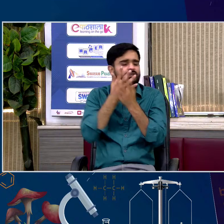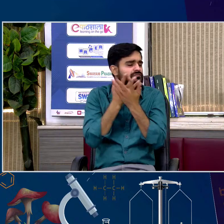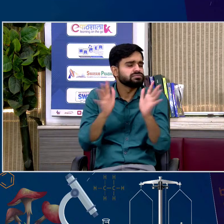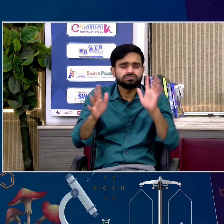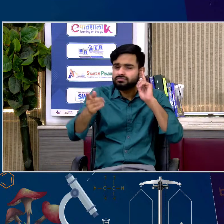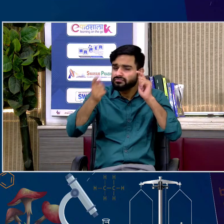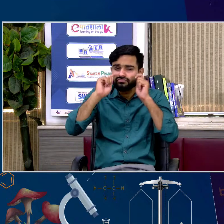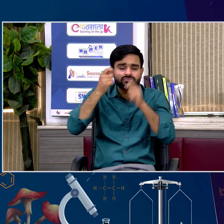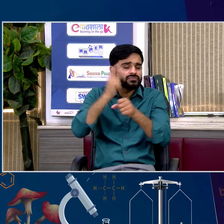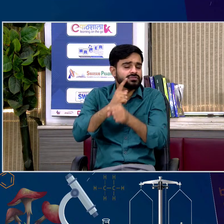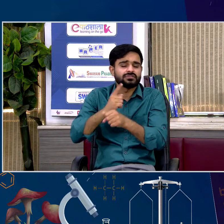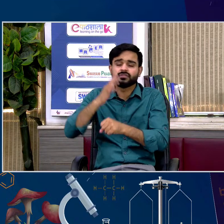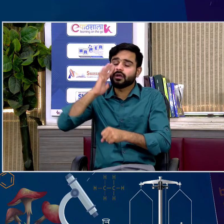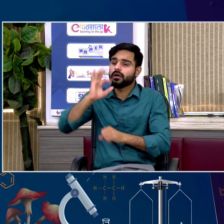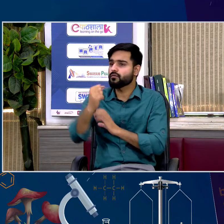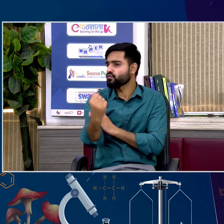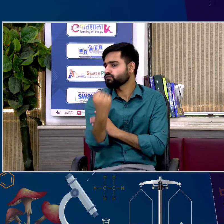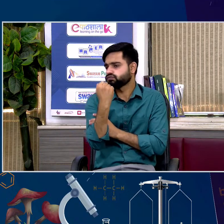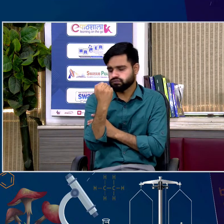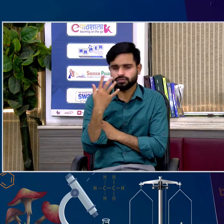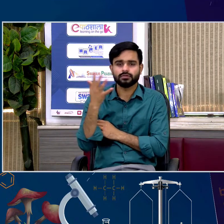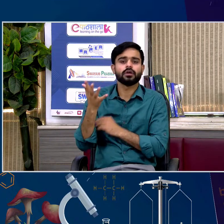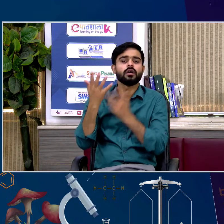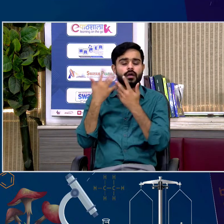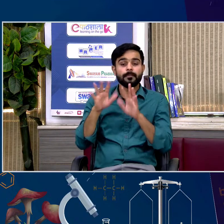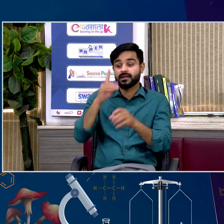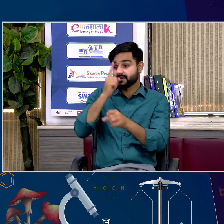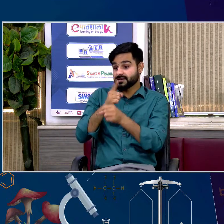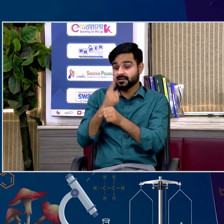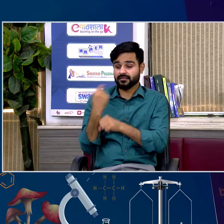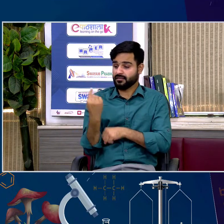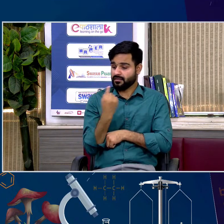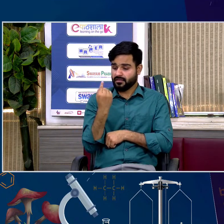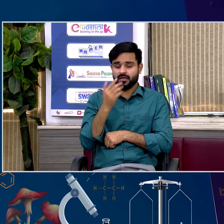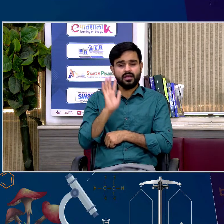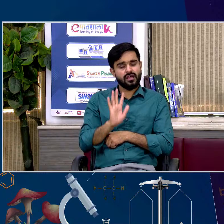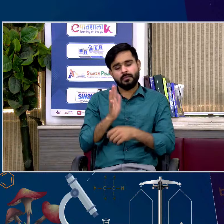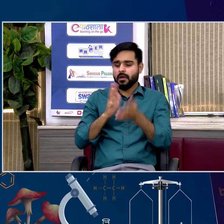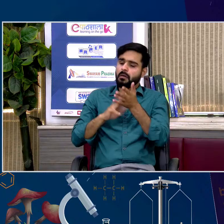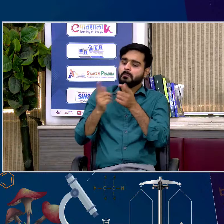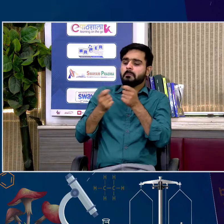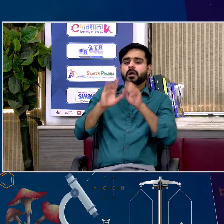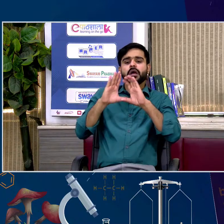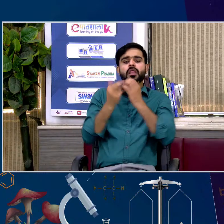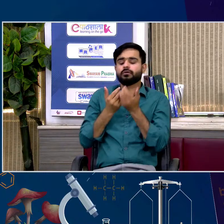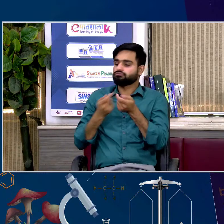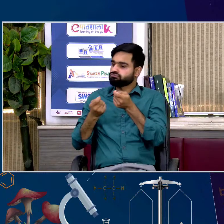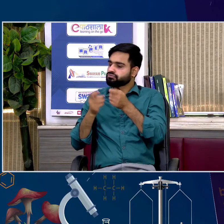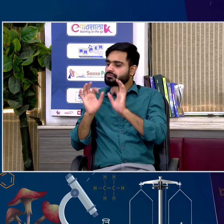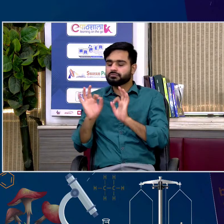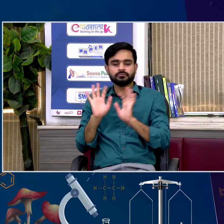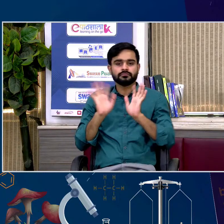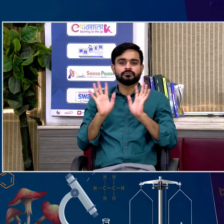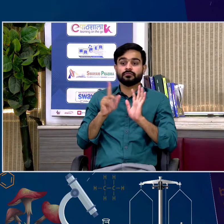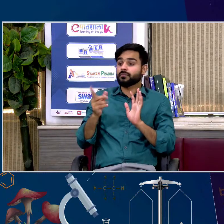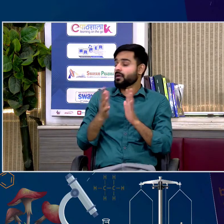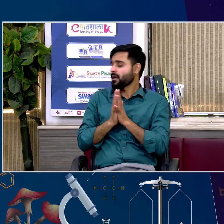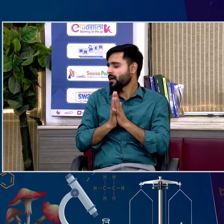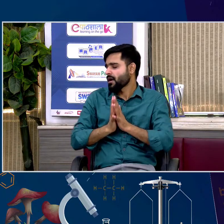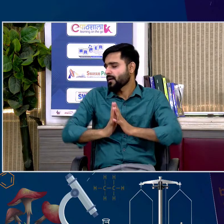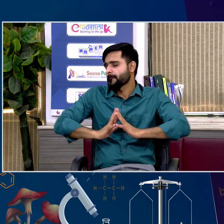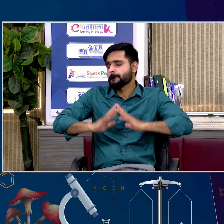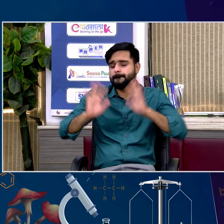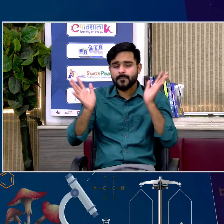teacher is very powerful. And the teacher is not just there to manage the classroom, but is more